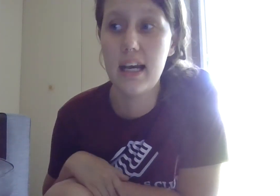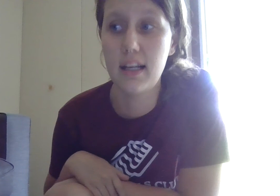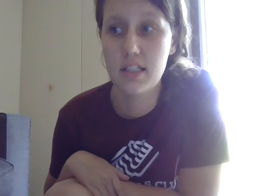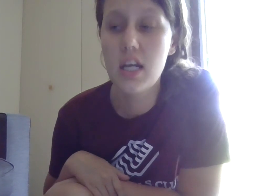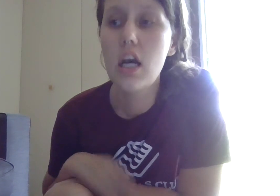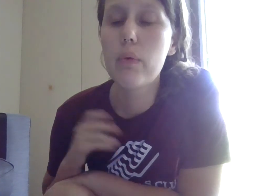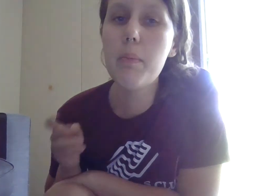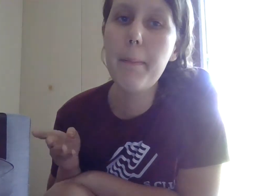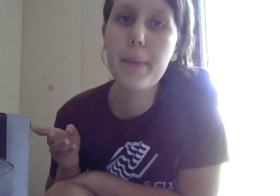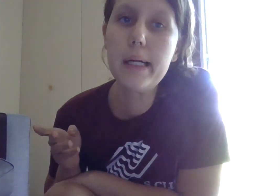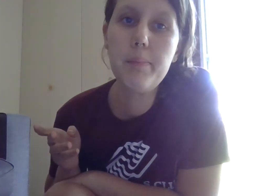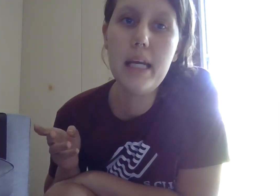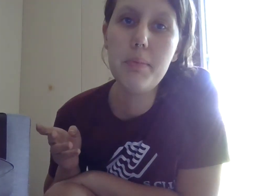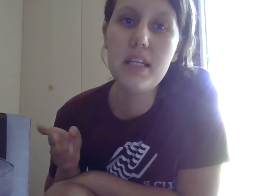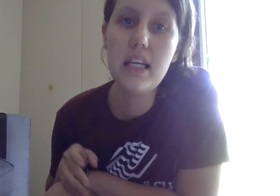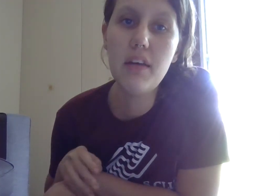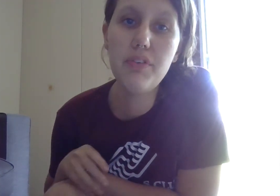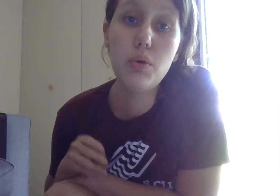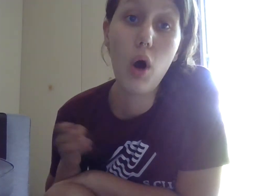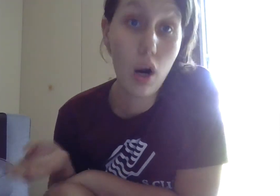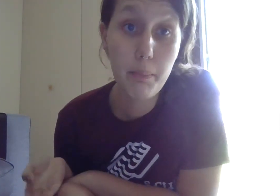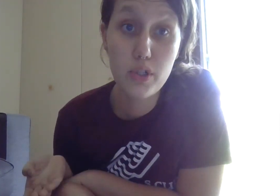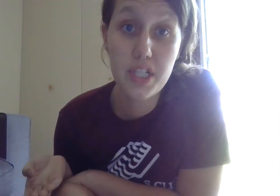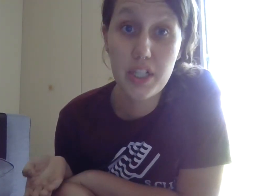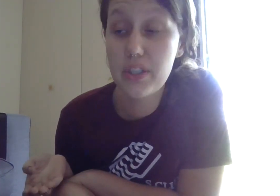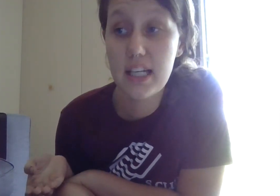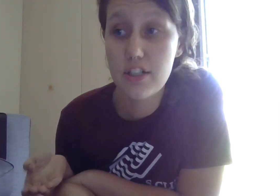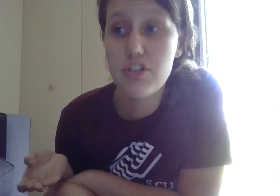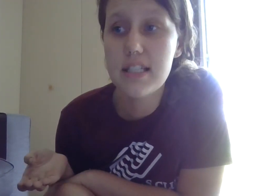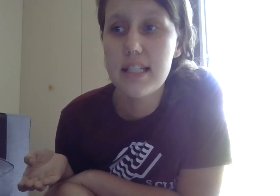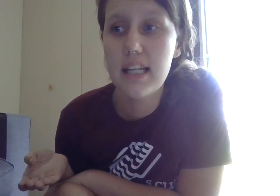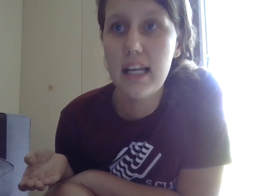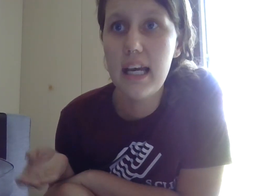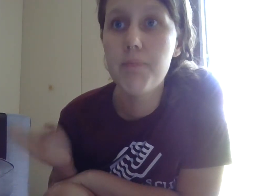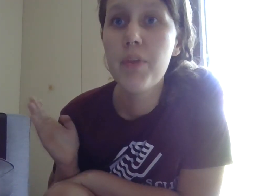And remember, maybe if you aren't particularly interested in it,